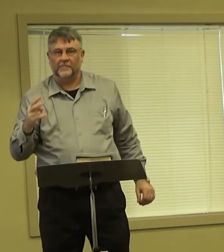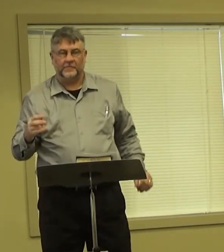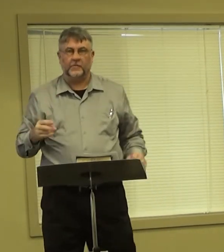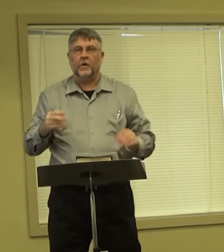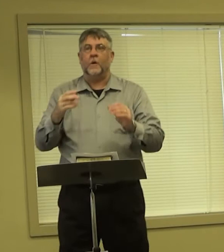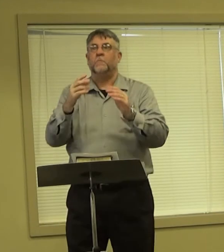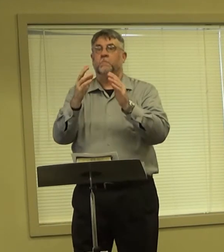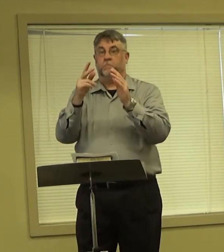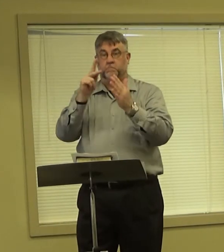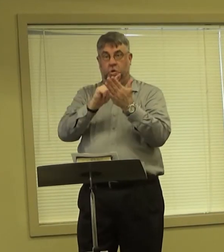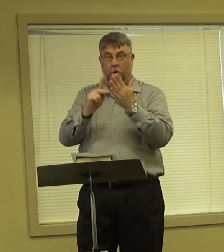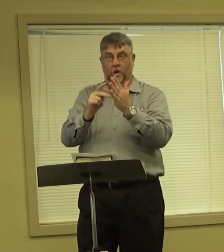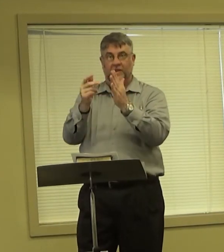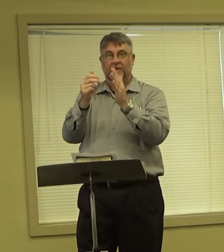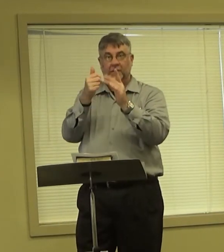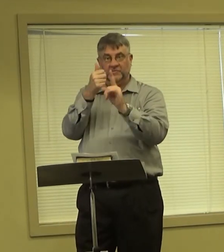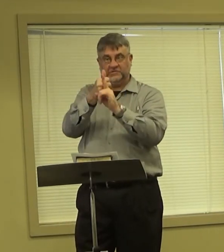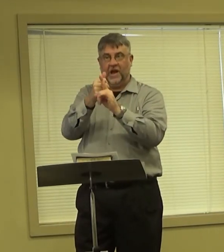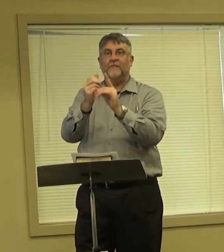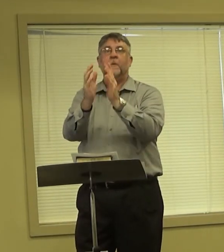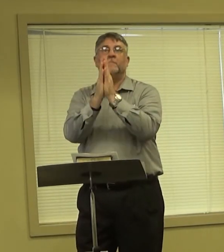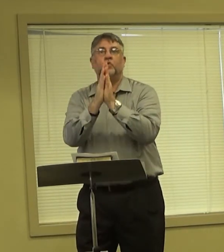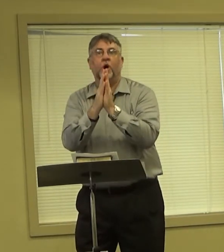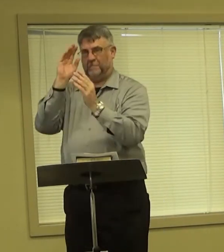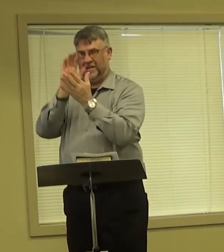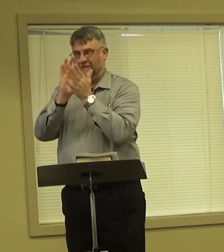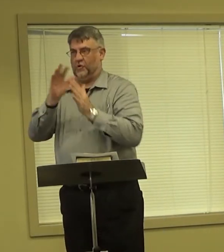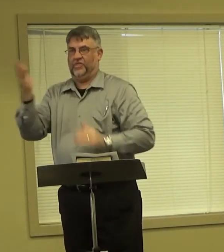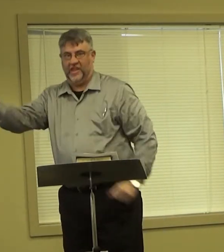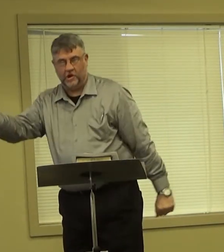Christ's love, greater than any person can know, the fullness of God.